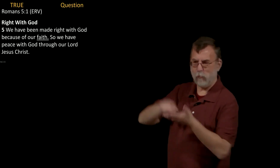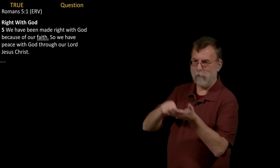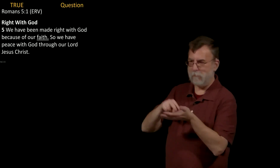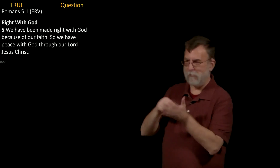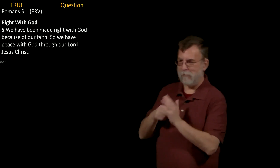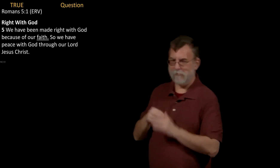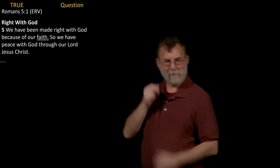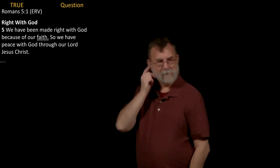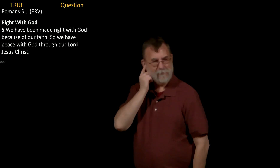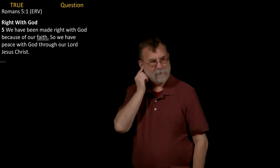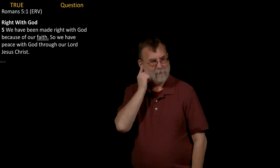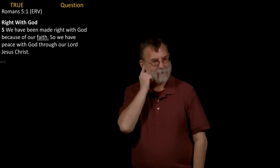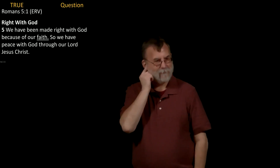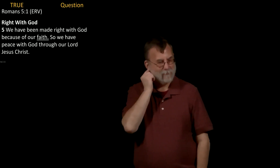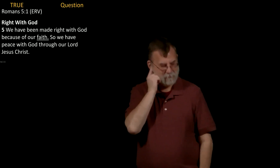God.